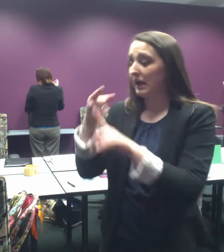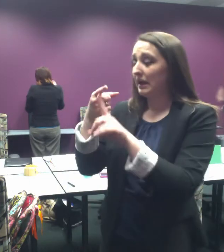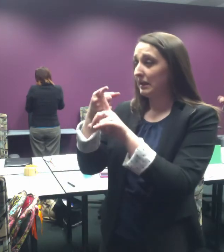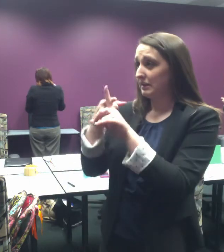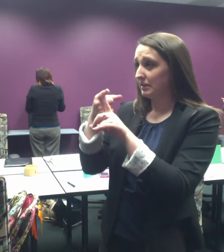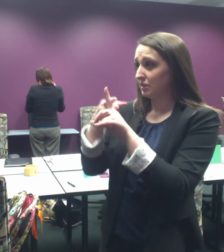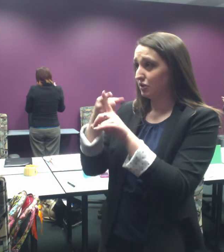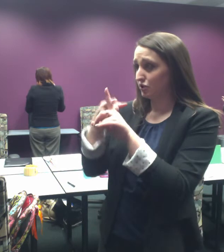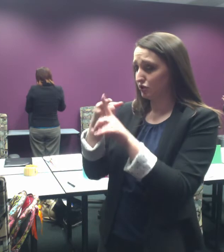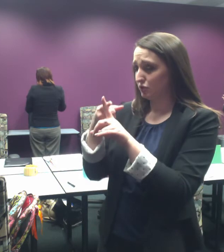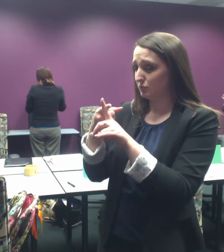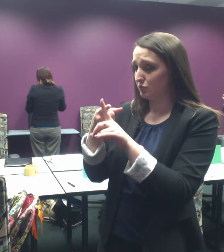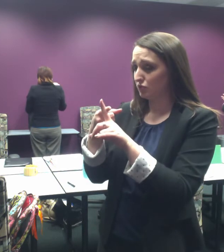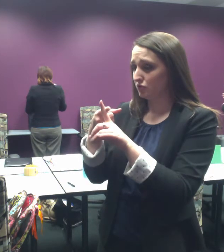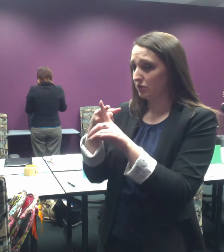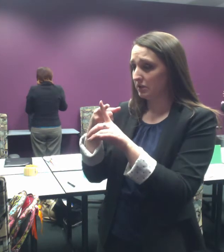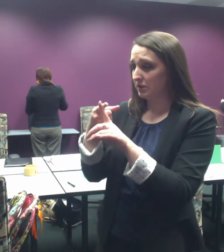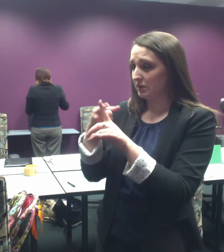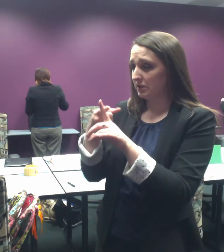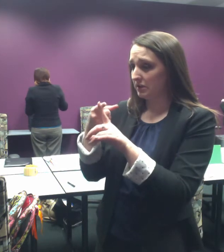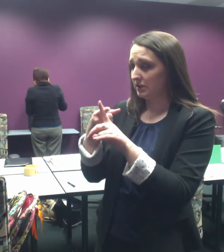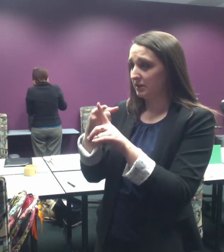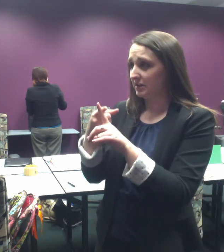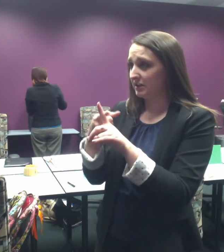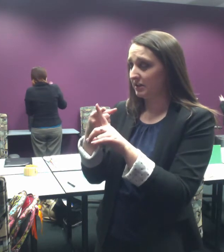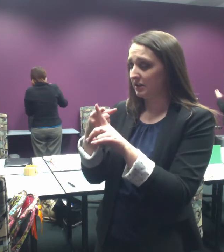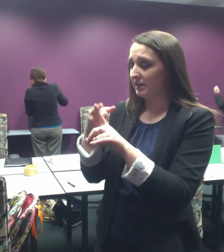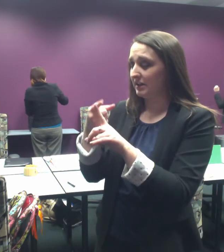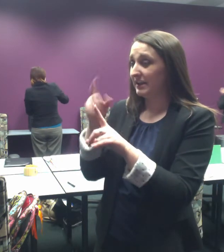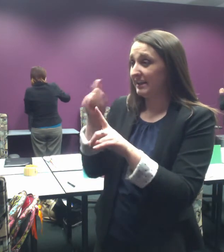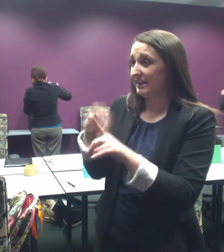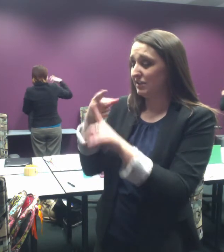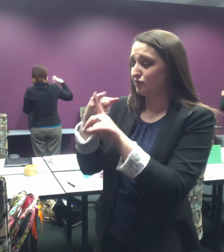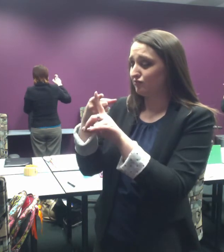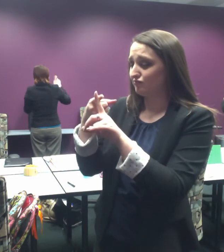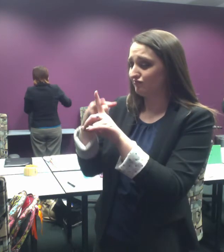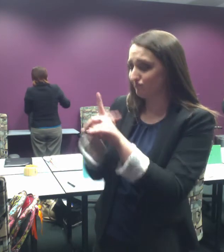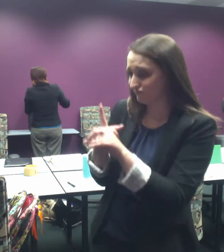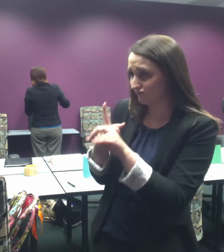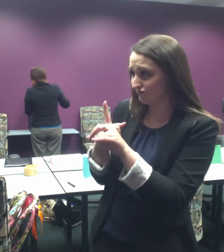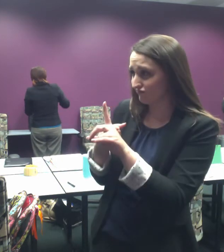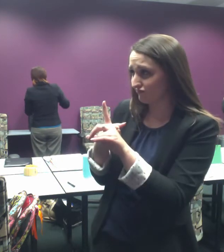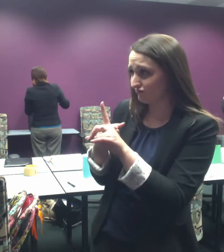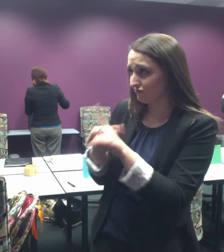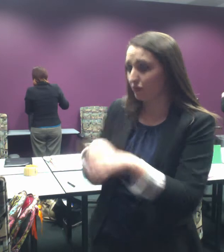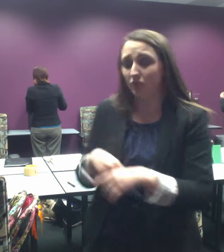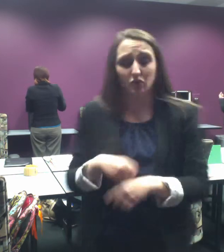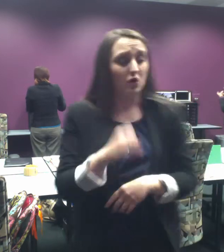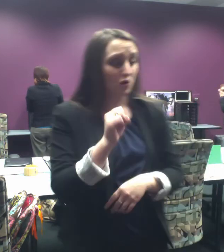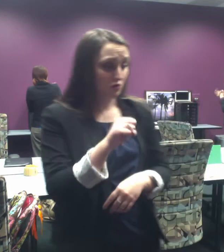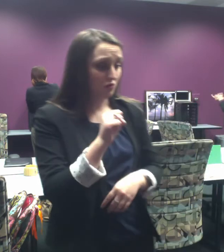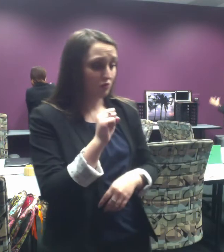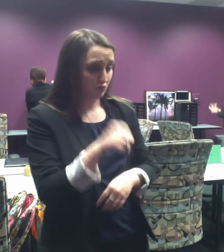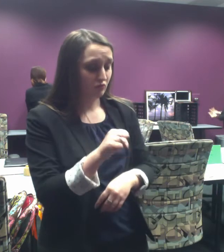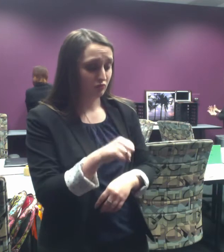to say take the heat out of it? Cool it. If you cool water vapor, it turns into liquid. If you cool liquid, it turns